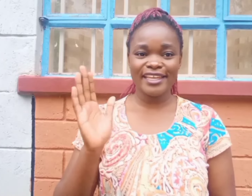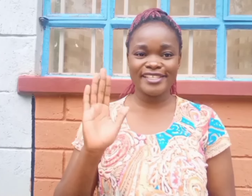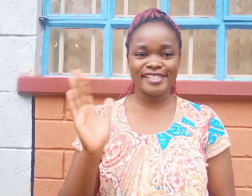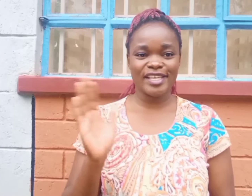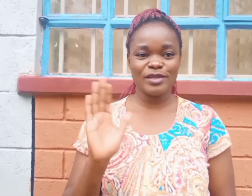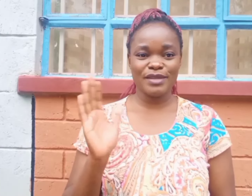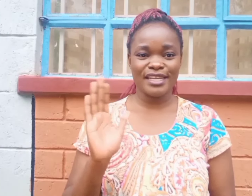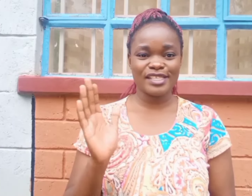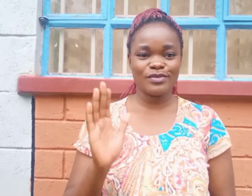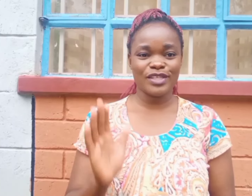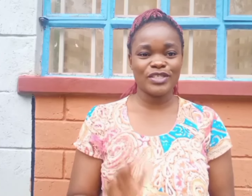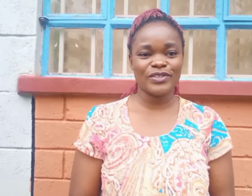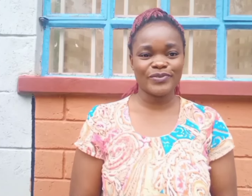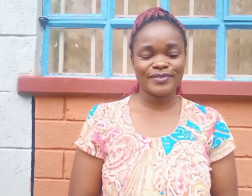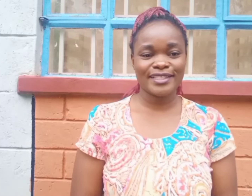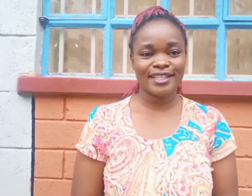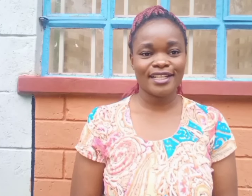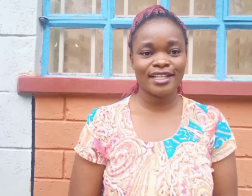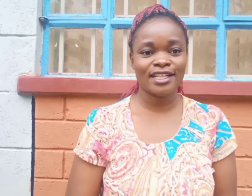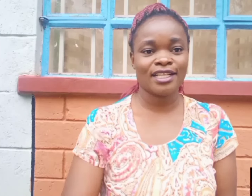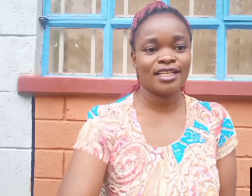Goodbye. See you in my next video.